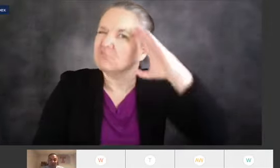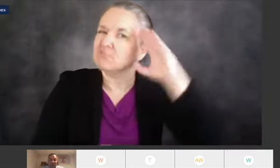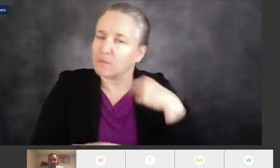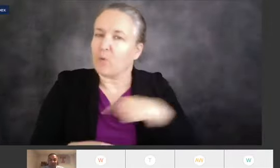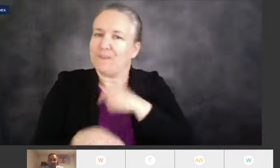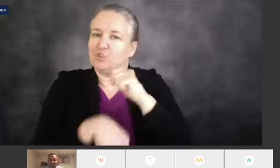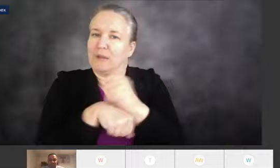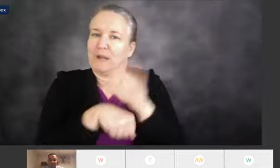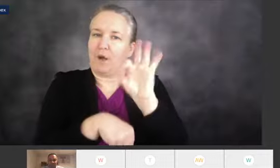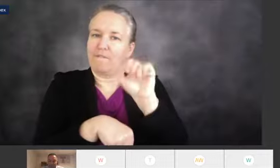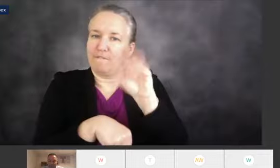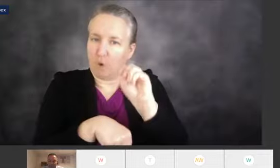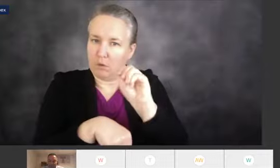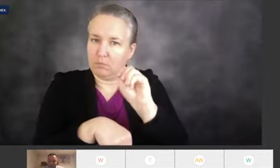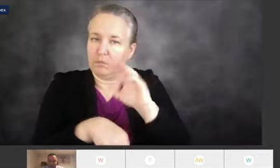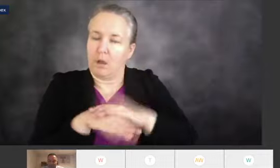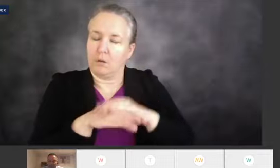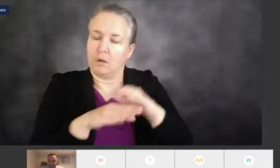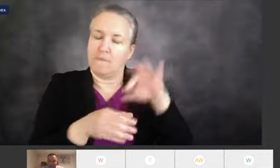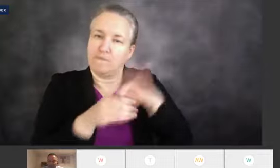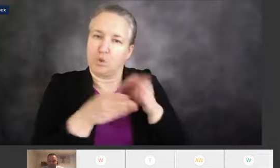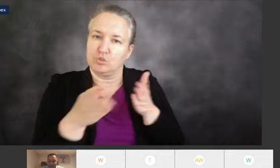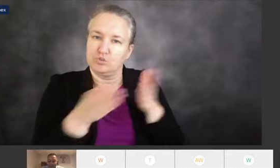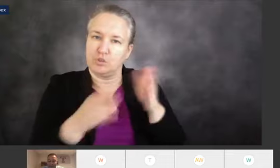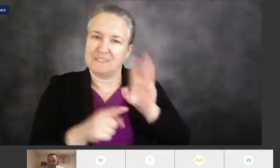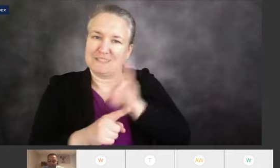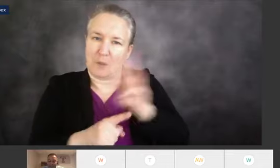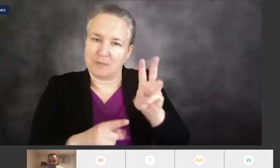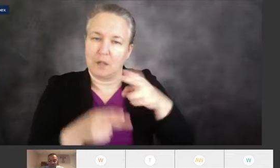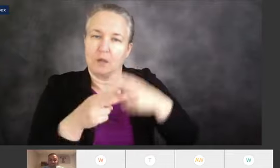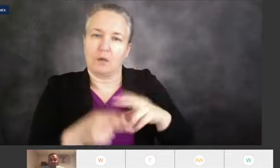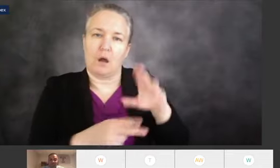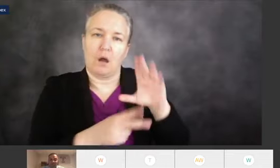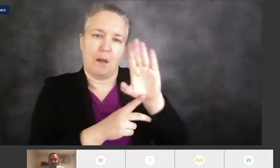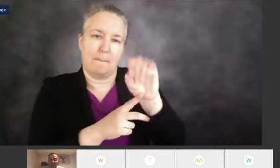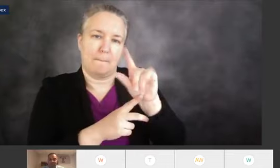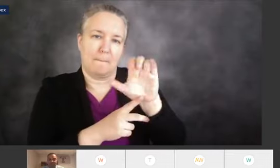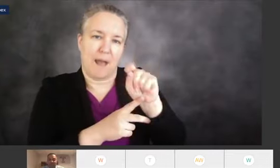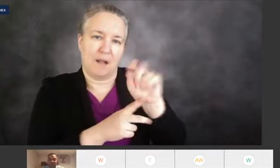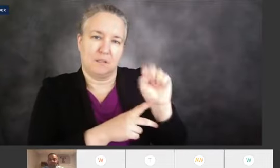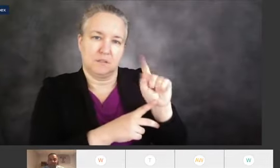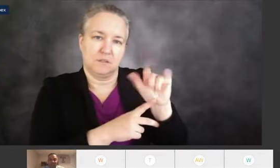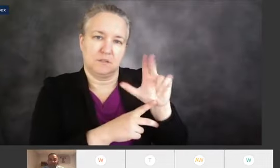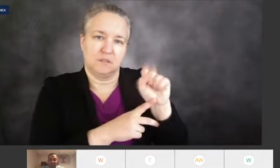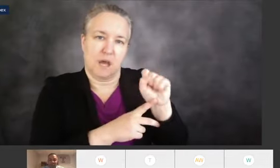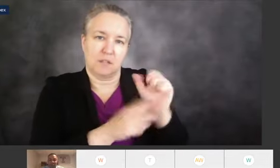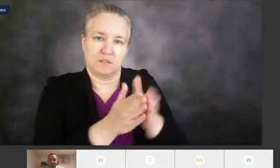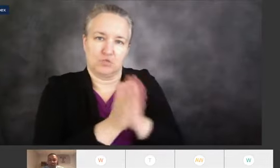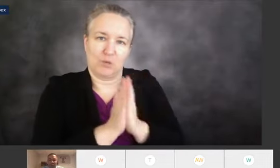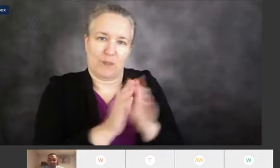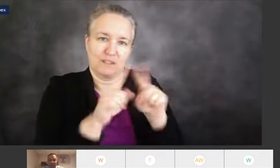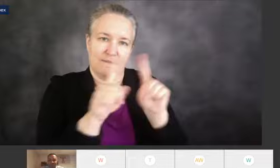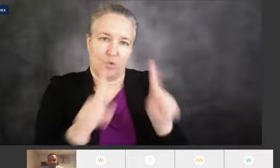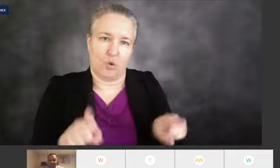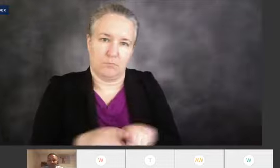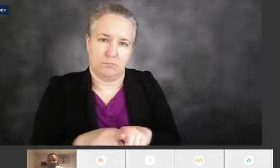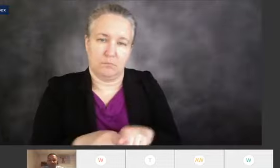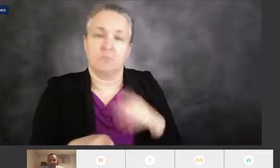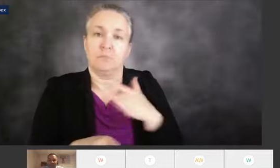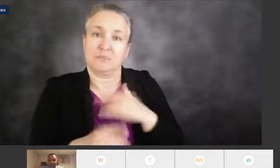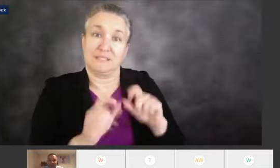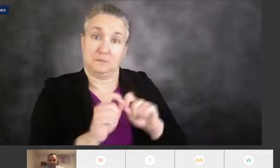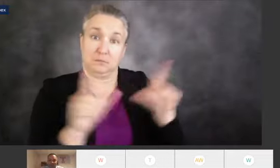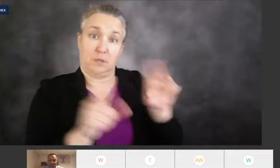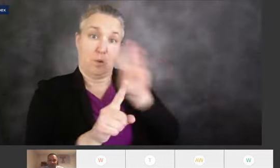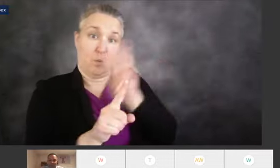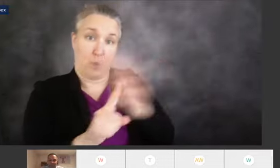form on the Voter Services website called the Ballot Status Request Form. We would ask you to go to the website,